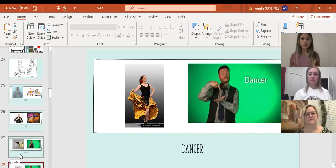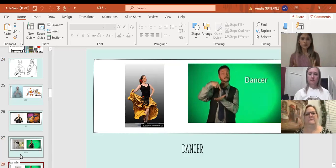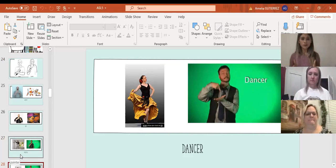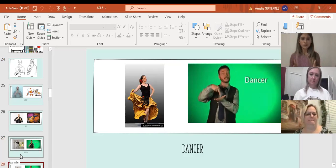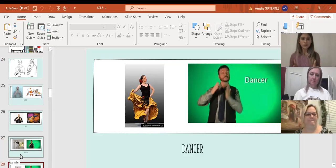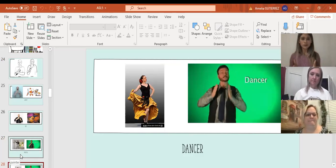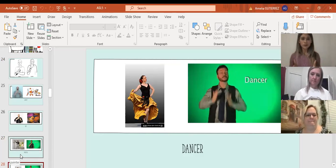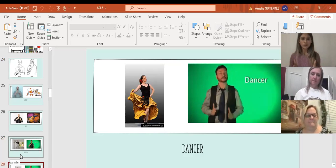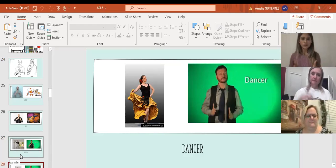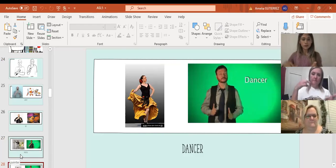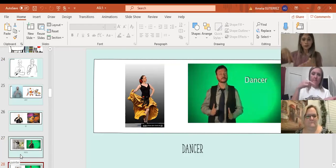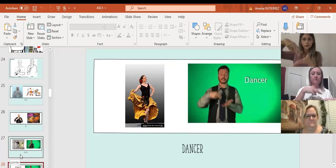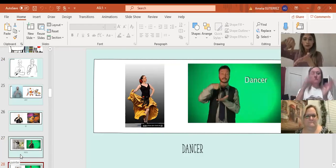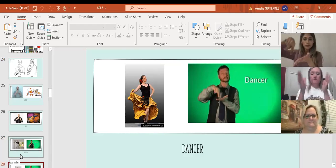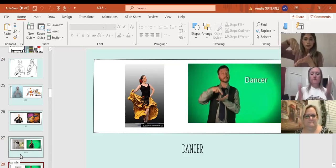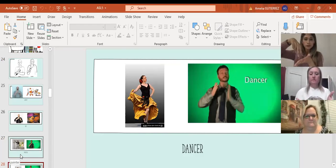Dancer.